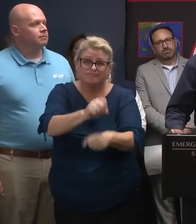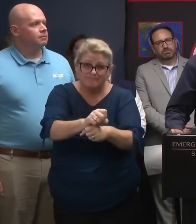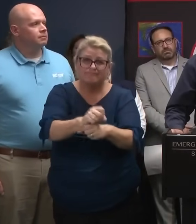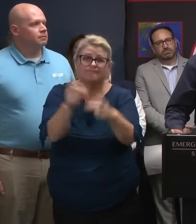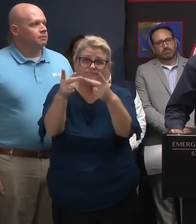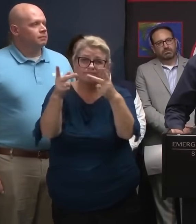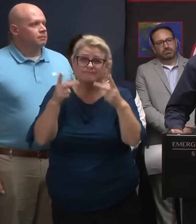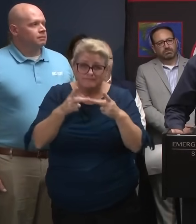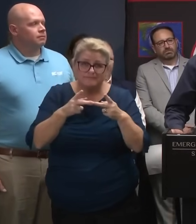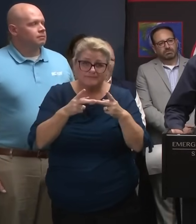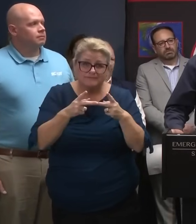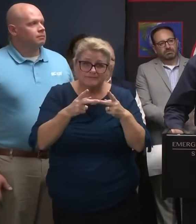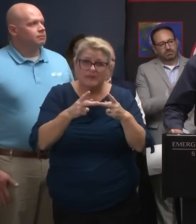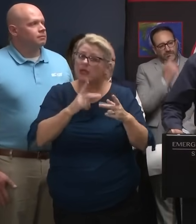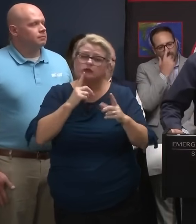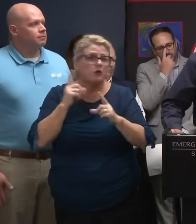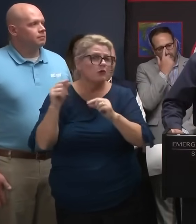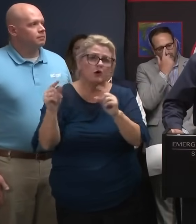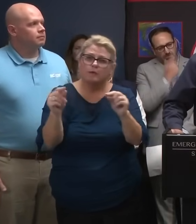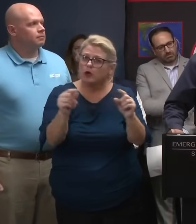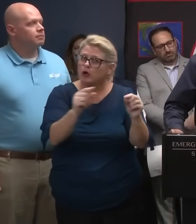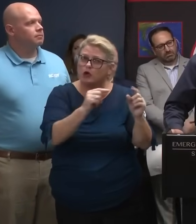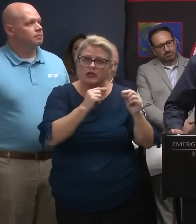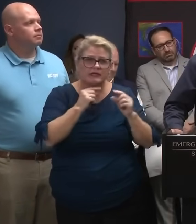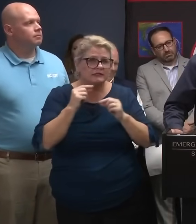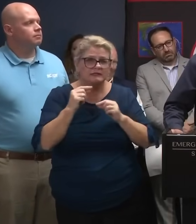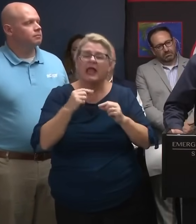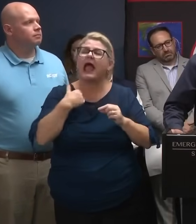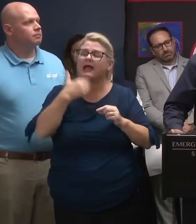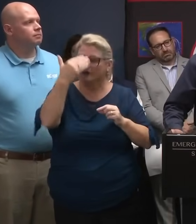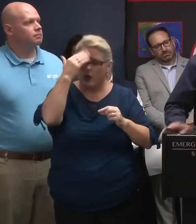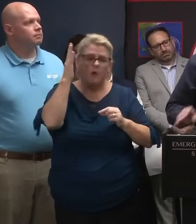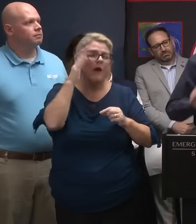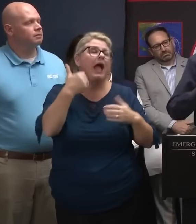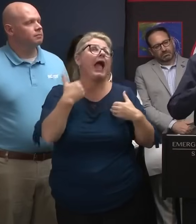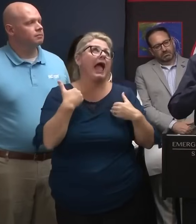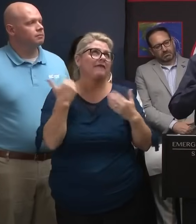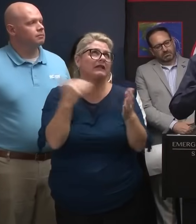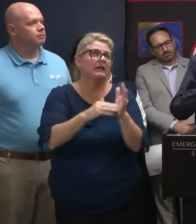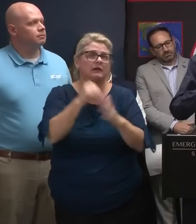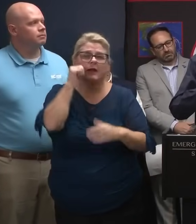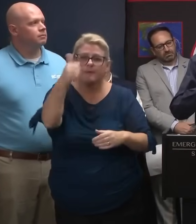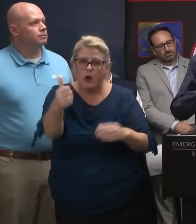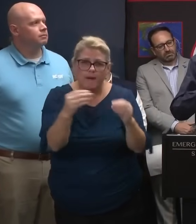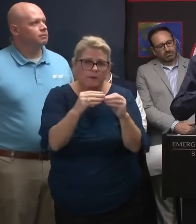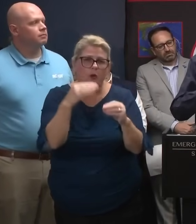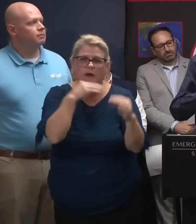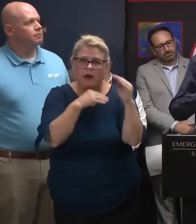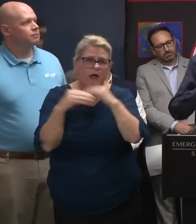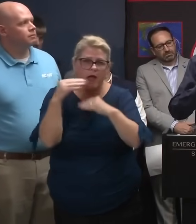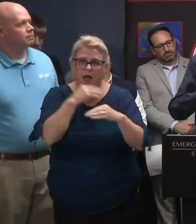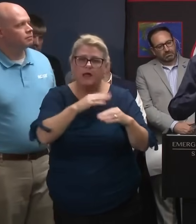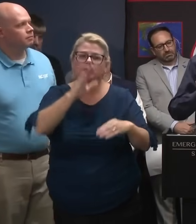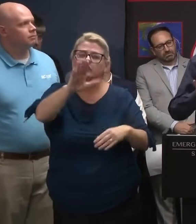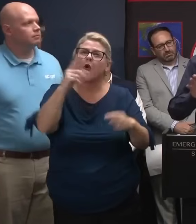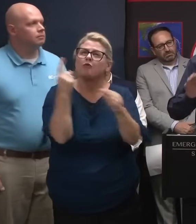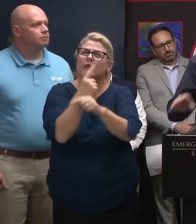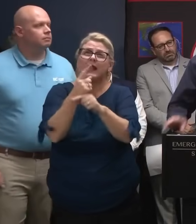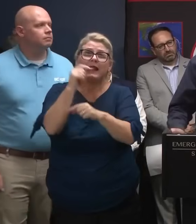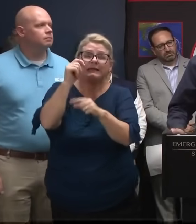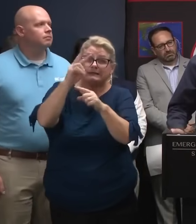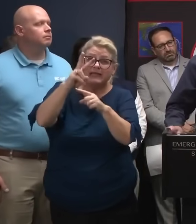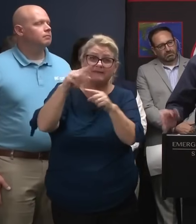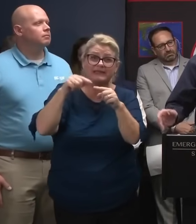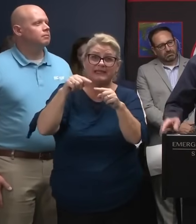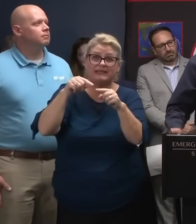many rumors. Some of them we addressed today. There'll be more coming around tomorrow. But your regular, your TV stations, your